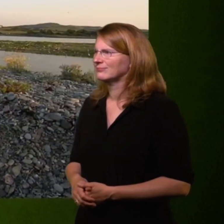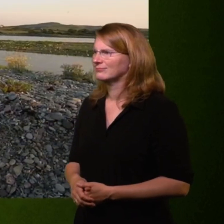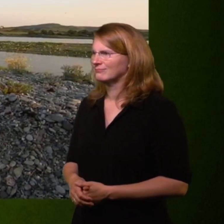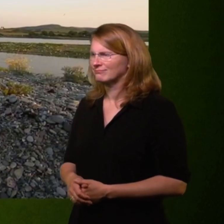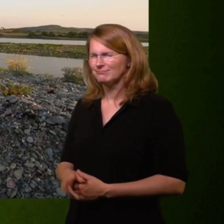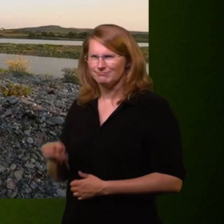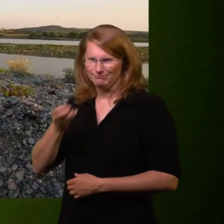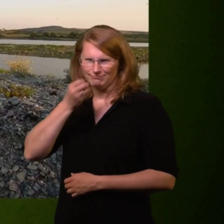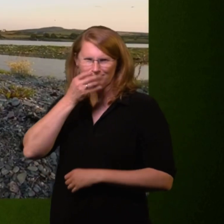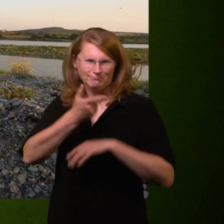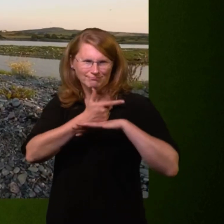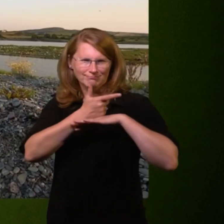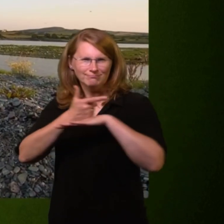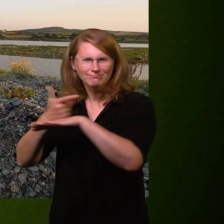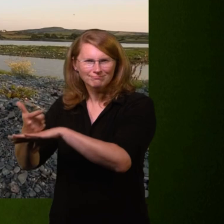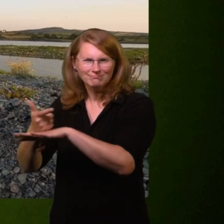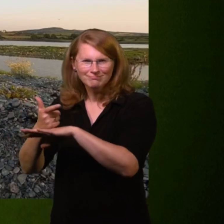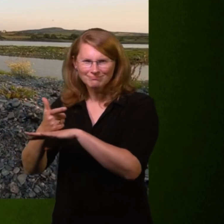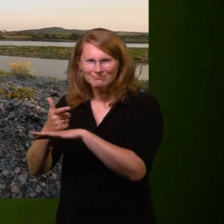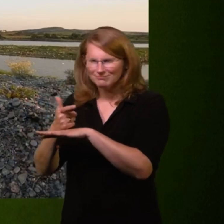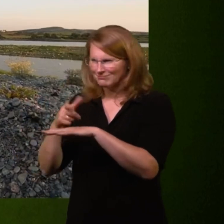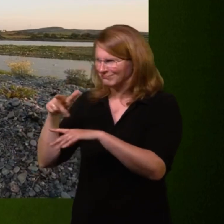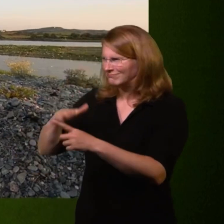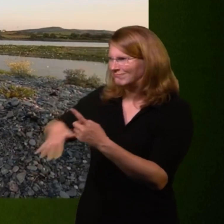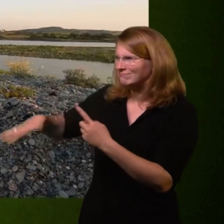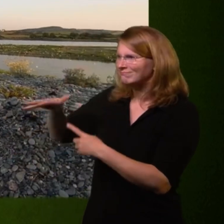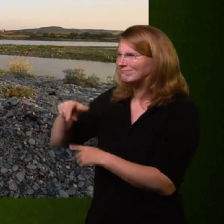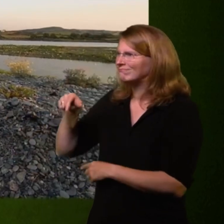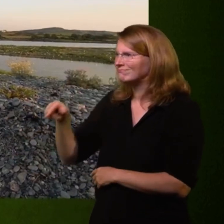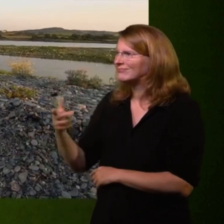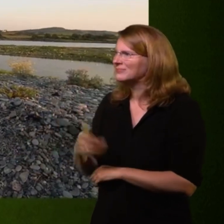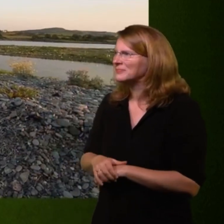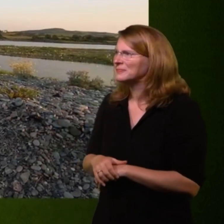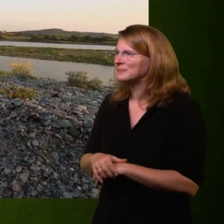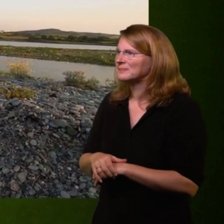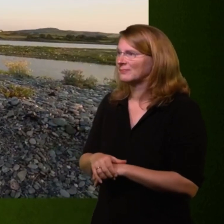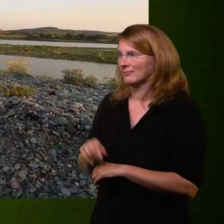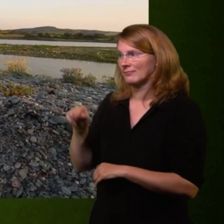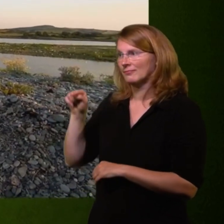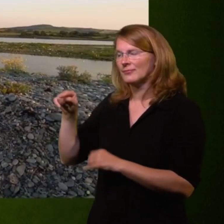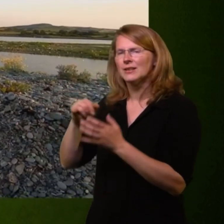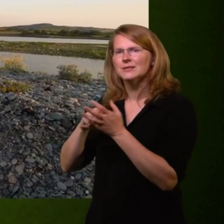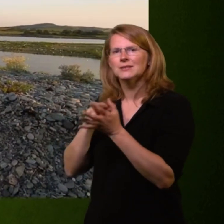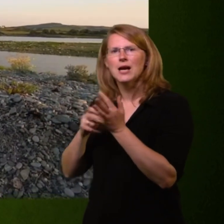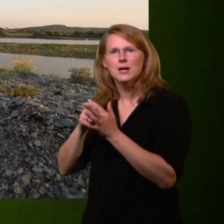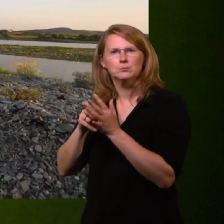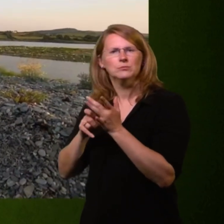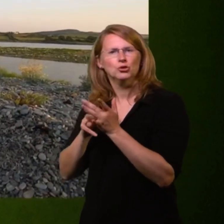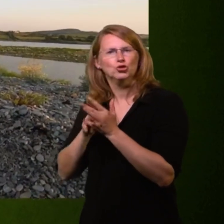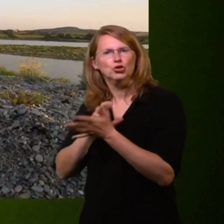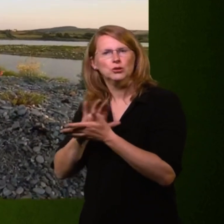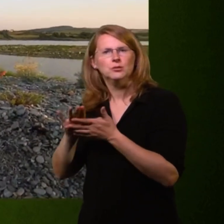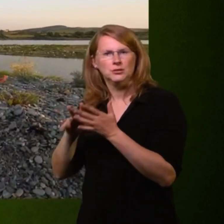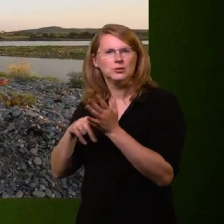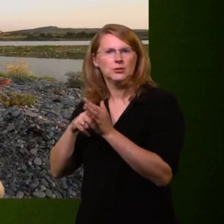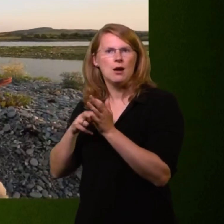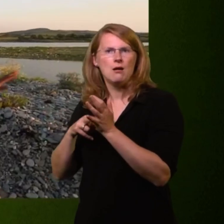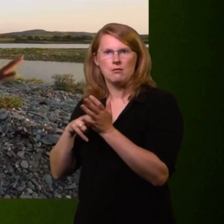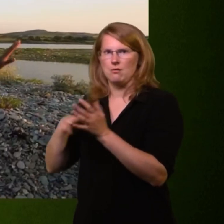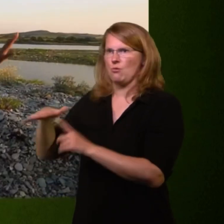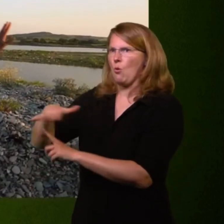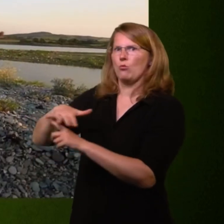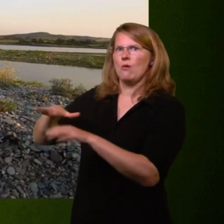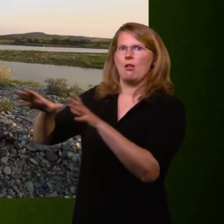Those amazing scenes of the peregrine, the terns, was all filmed here at this colony. This is the only sandwich tern colony in